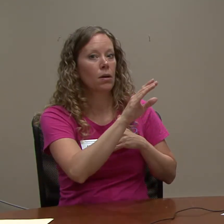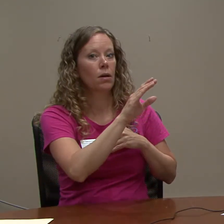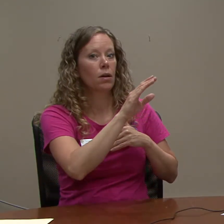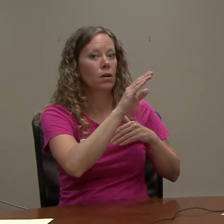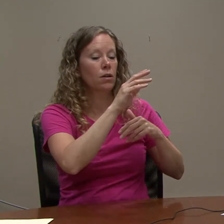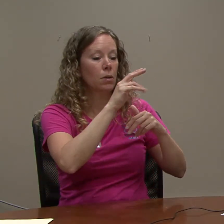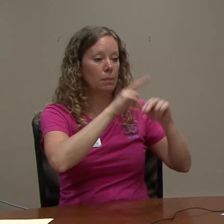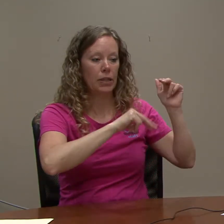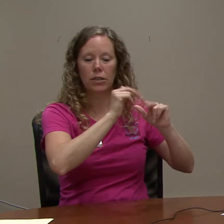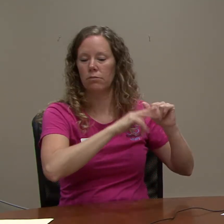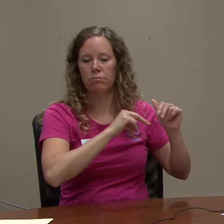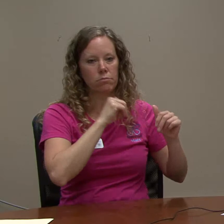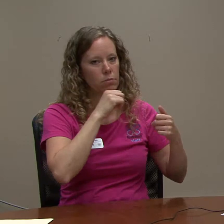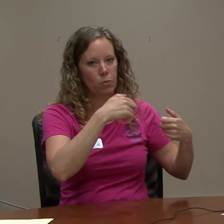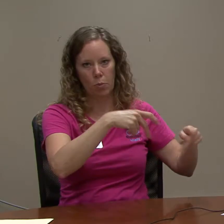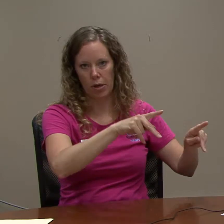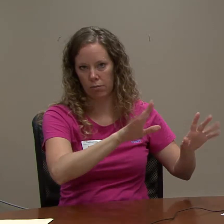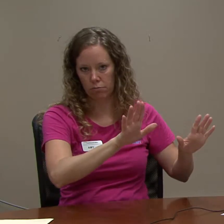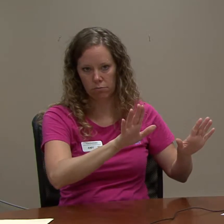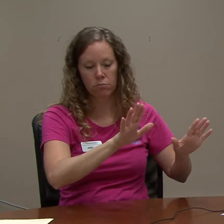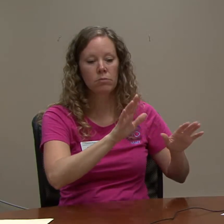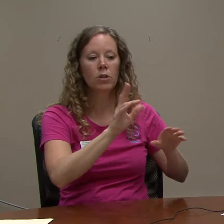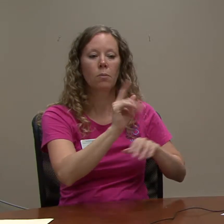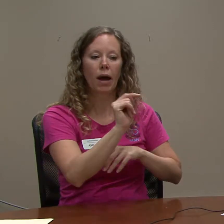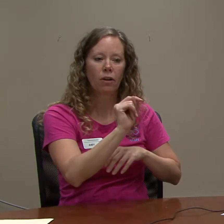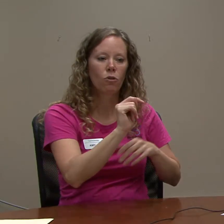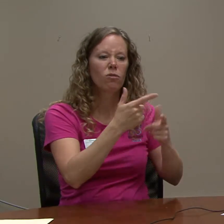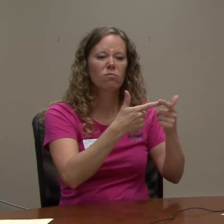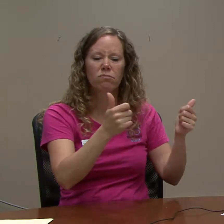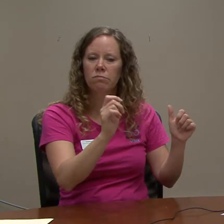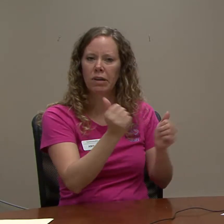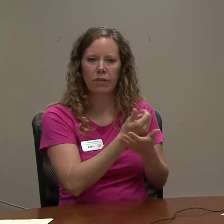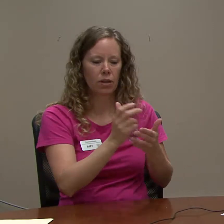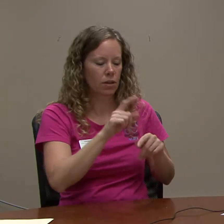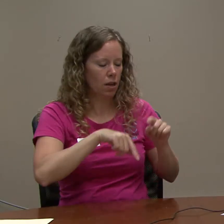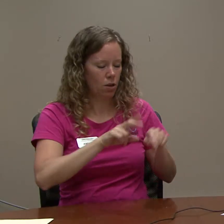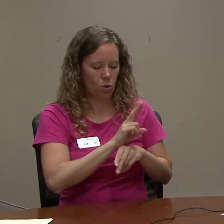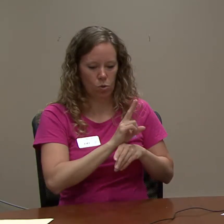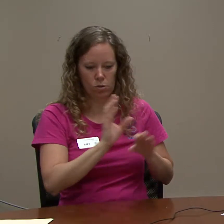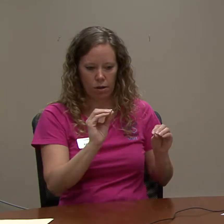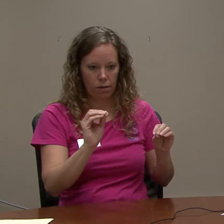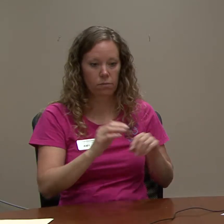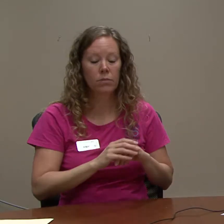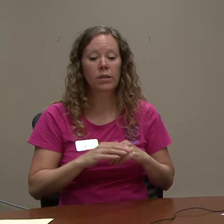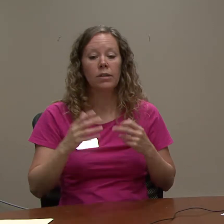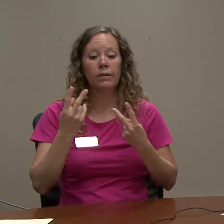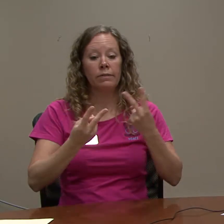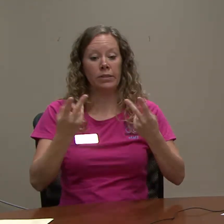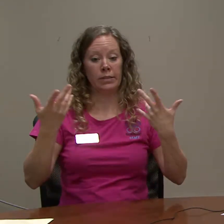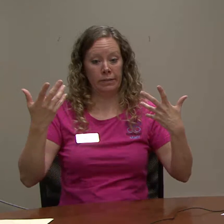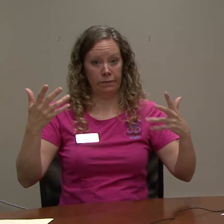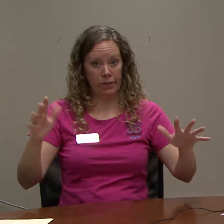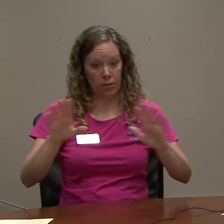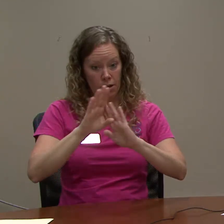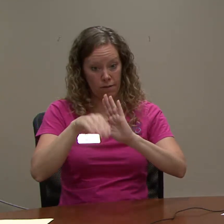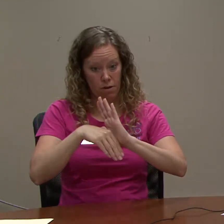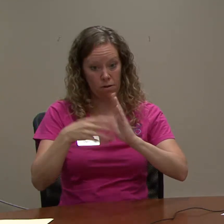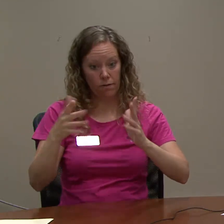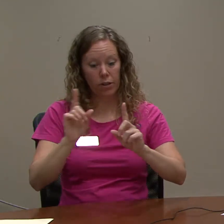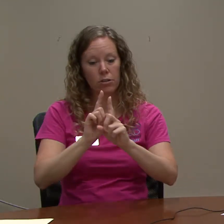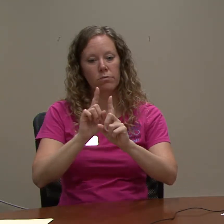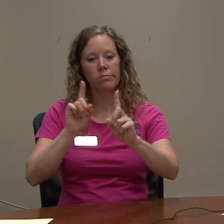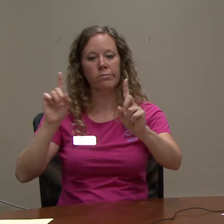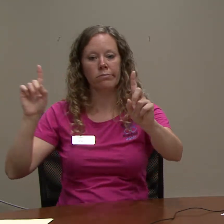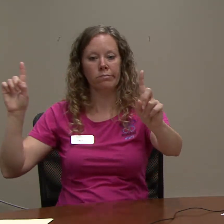facilities. After the visit supervisor will return the resident to his or her room or designated area.